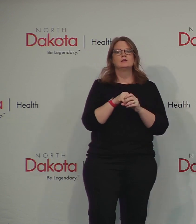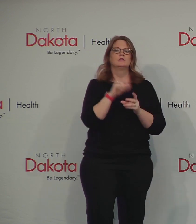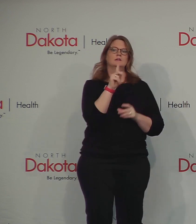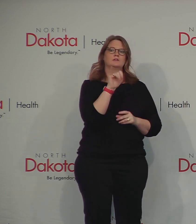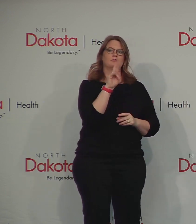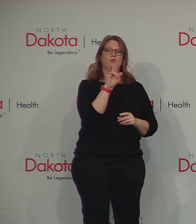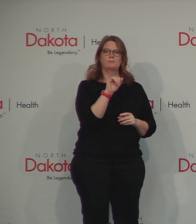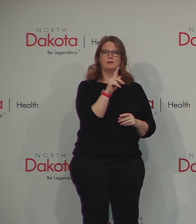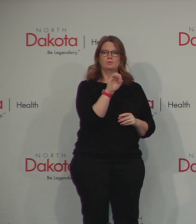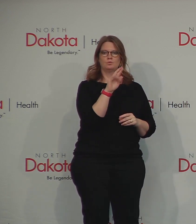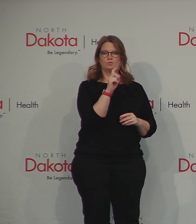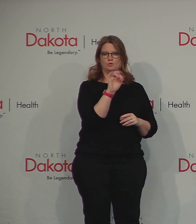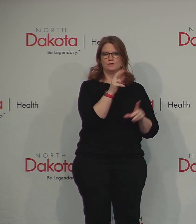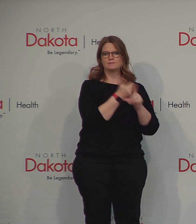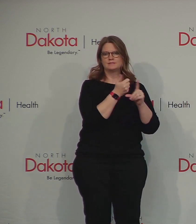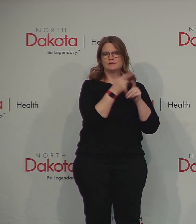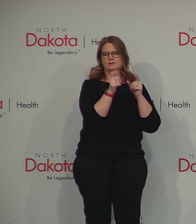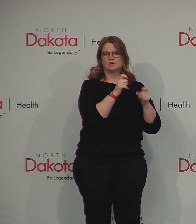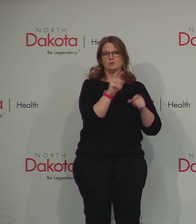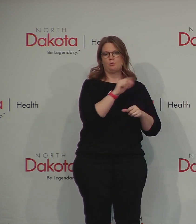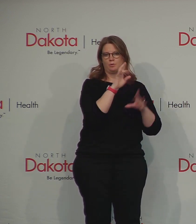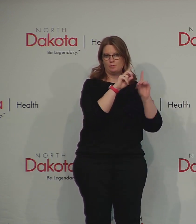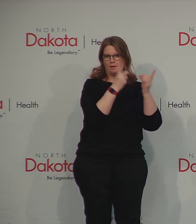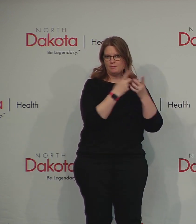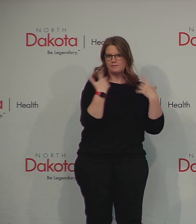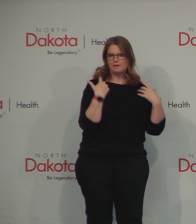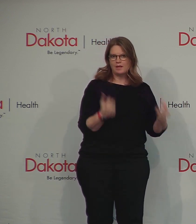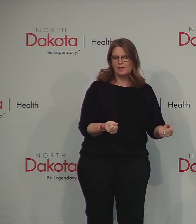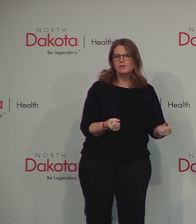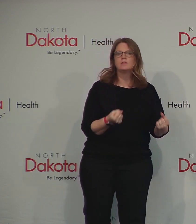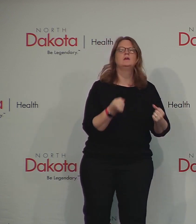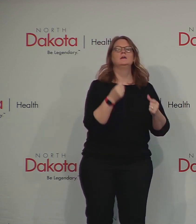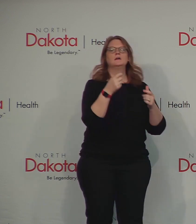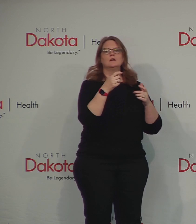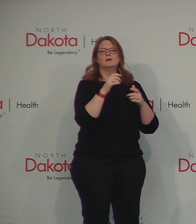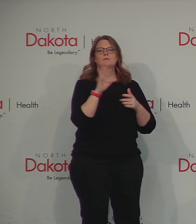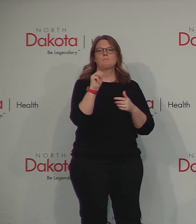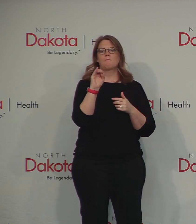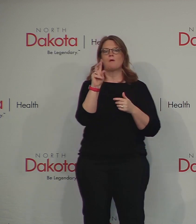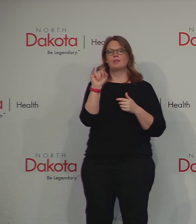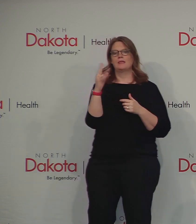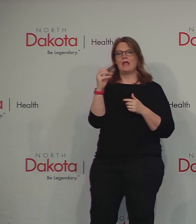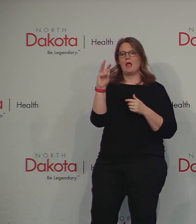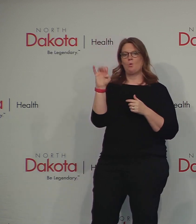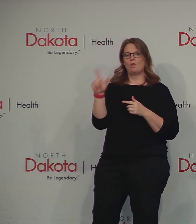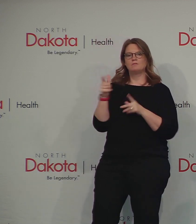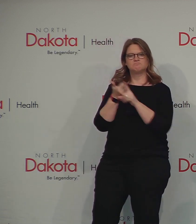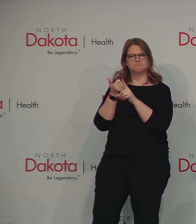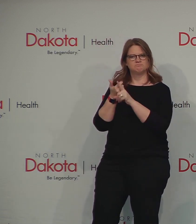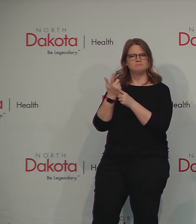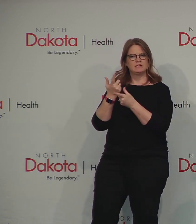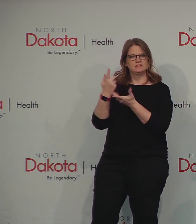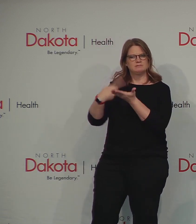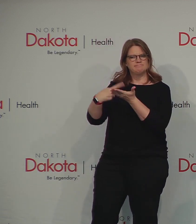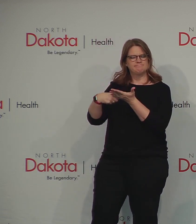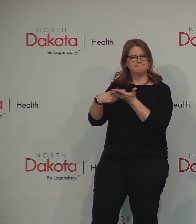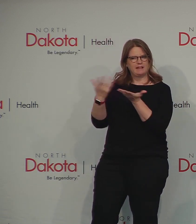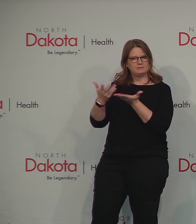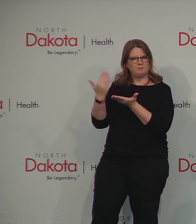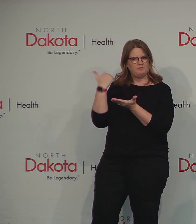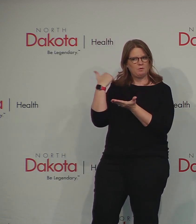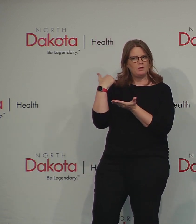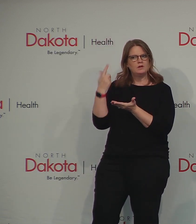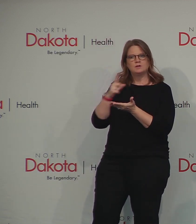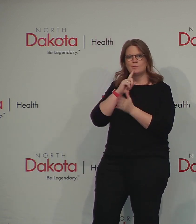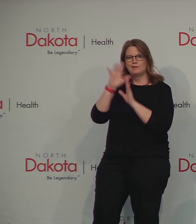Kirby Kruger, who's the director of the North Dakota Department of Health Division of Disease Control, Molly Howell, who you've heard from before, who's